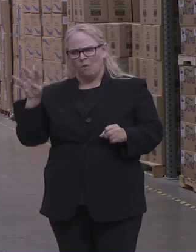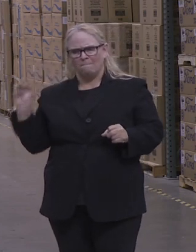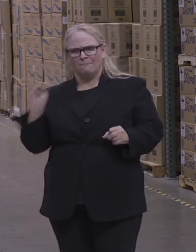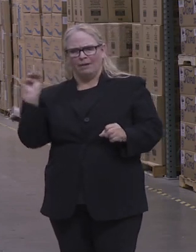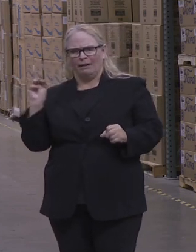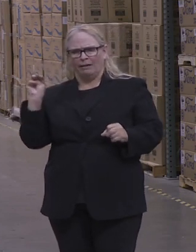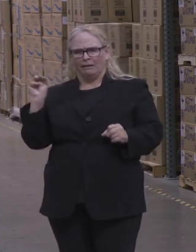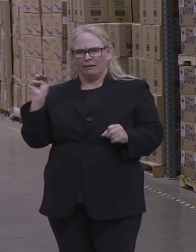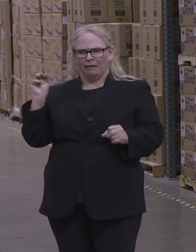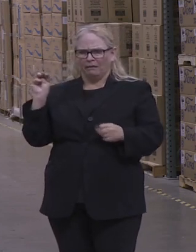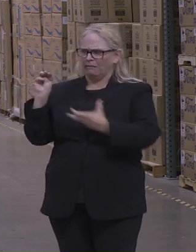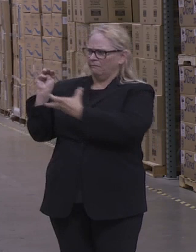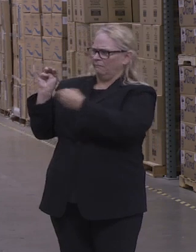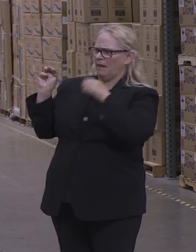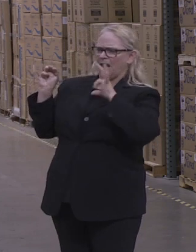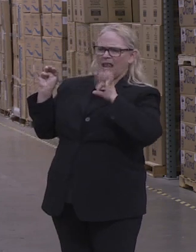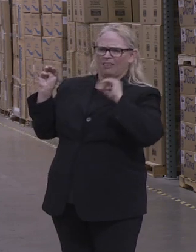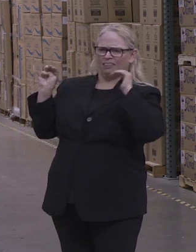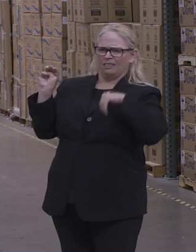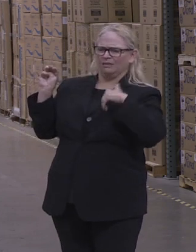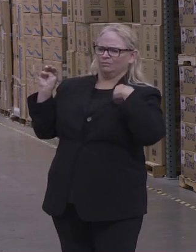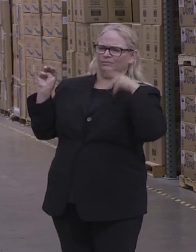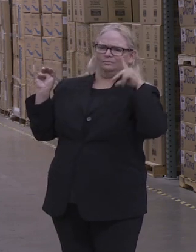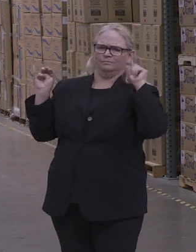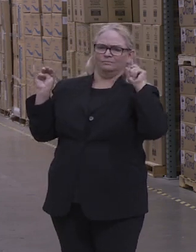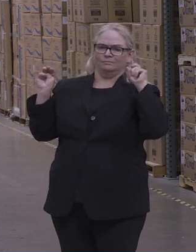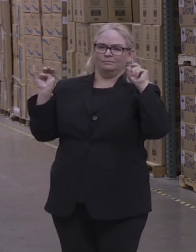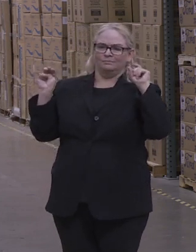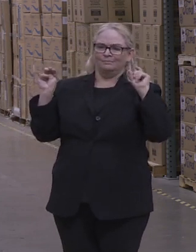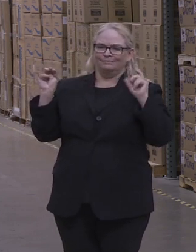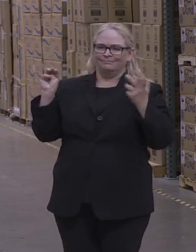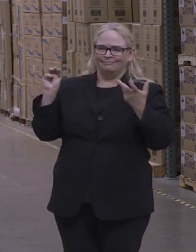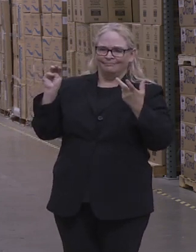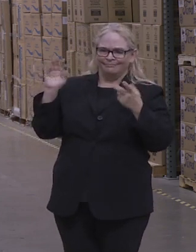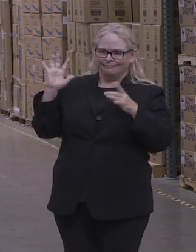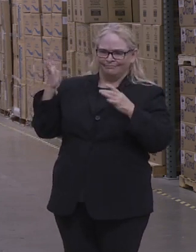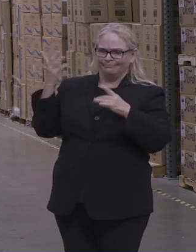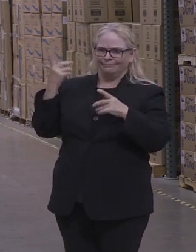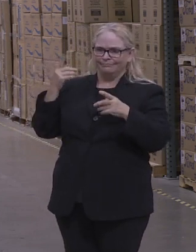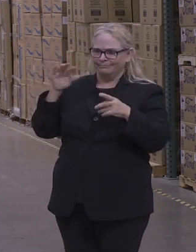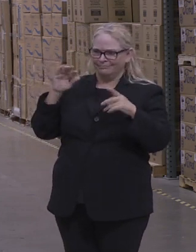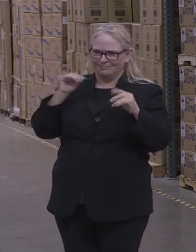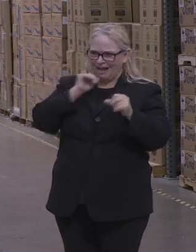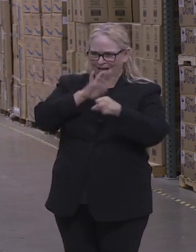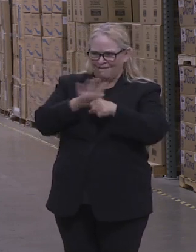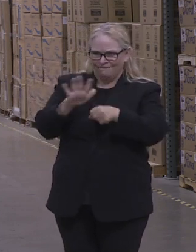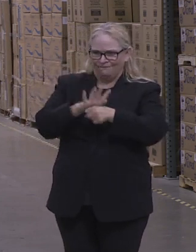expressing this. While there are a lot of California and American manufacturers, they're just not